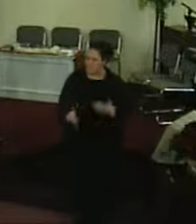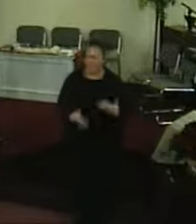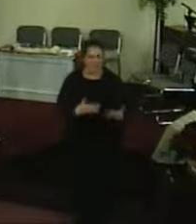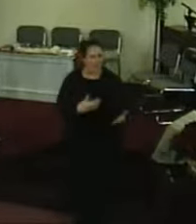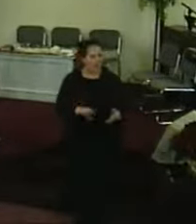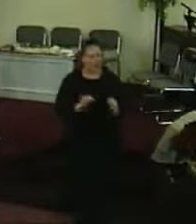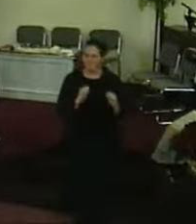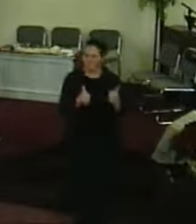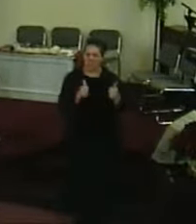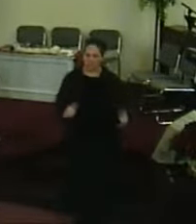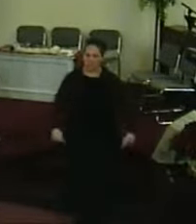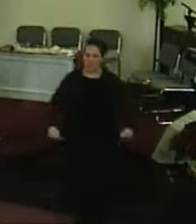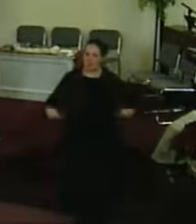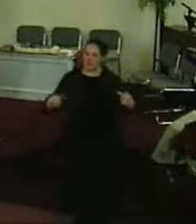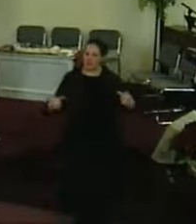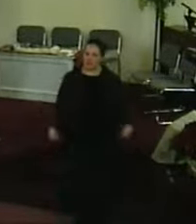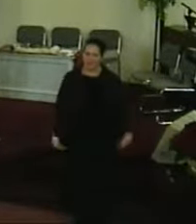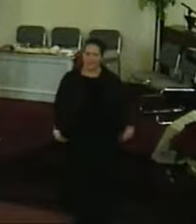there.